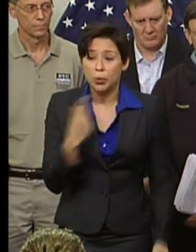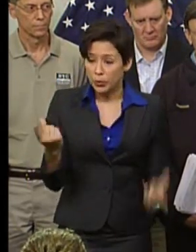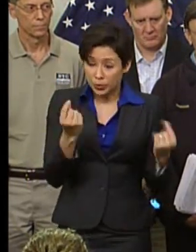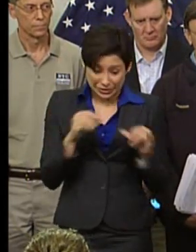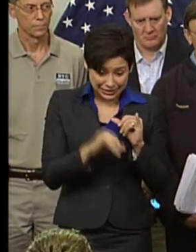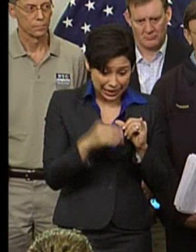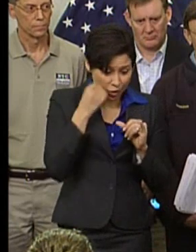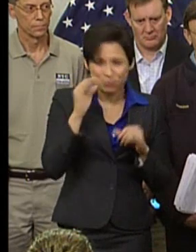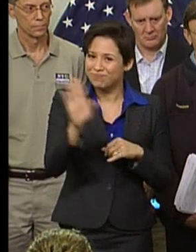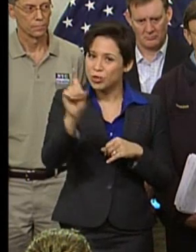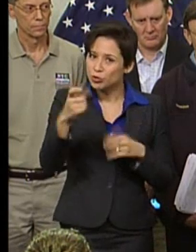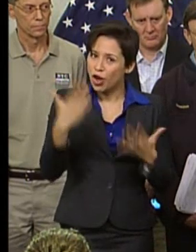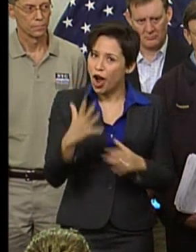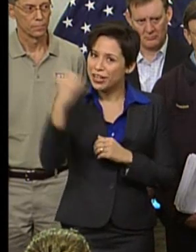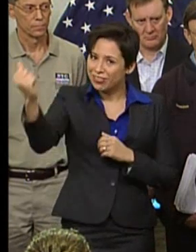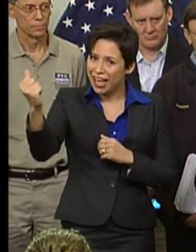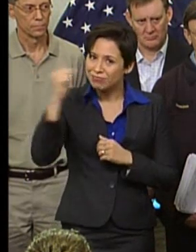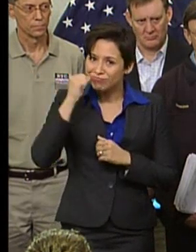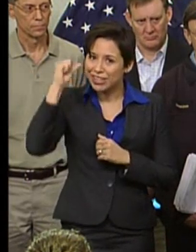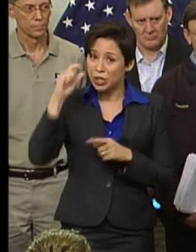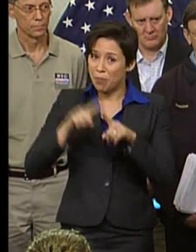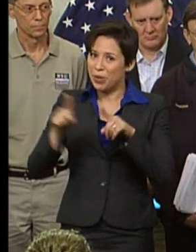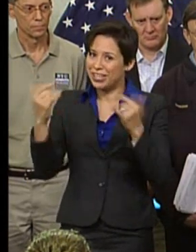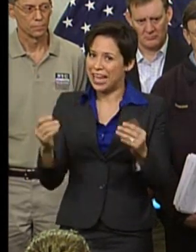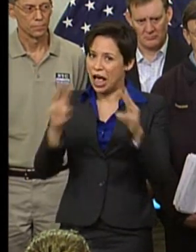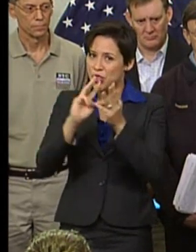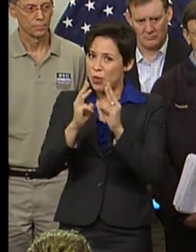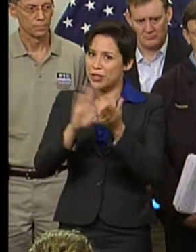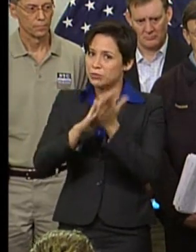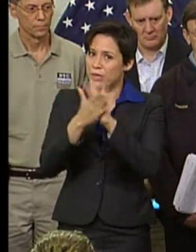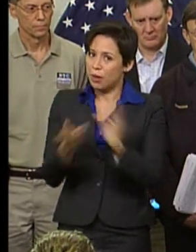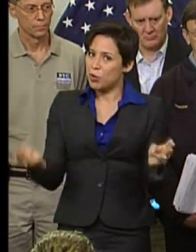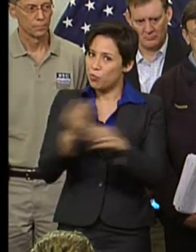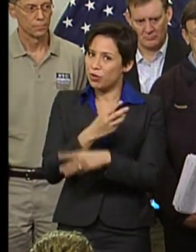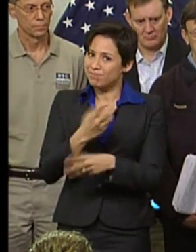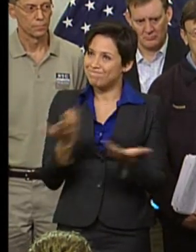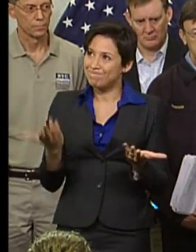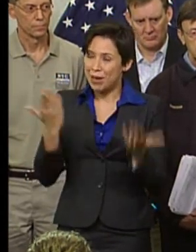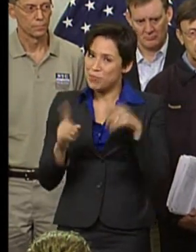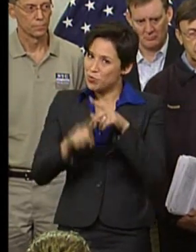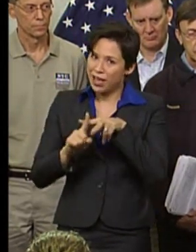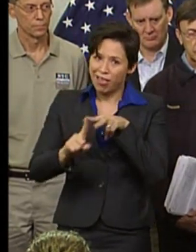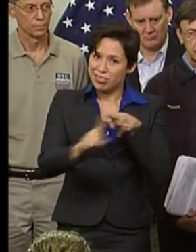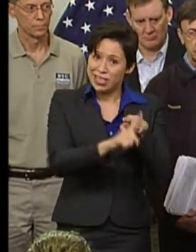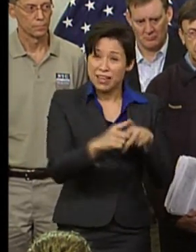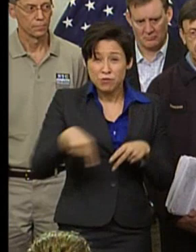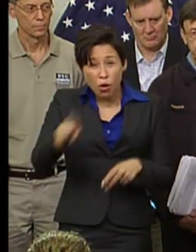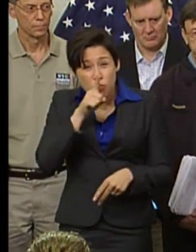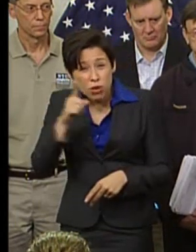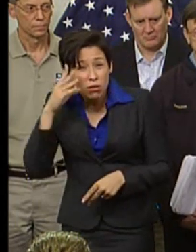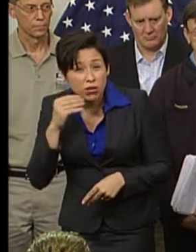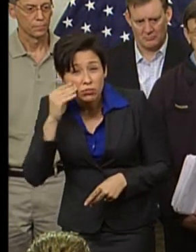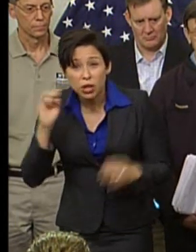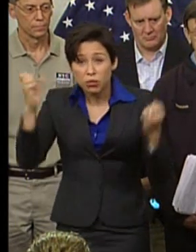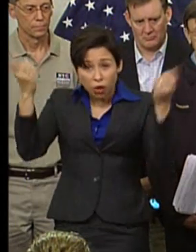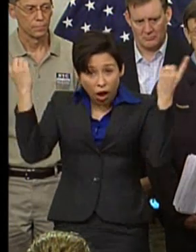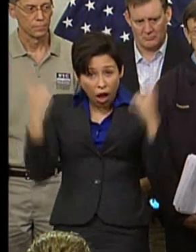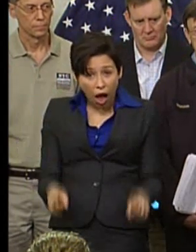place. You should have left, but it's also getting to be too late to leave. If you really experience an